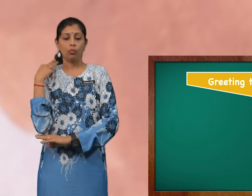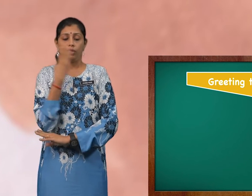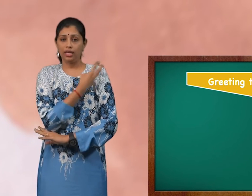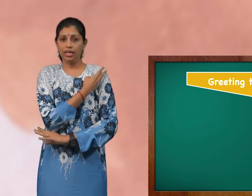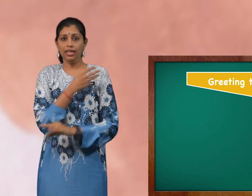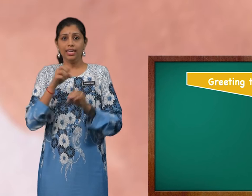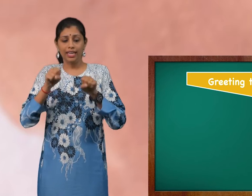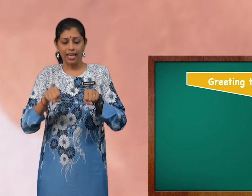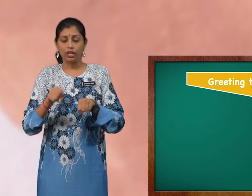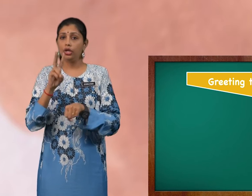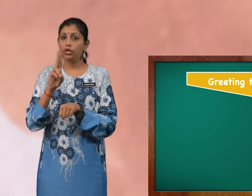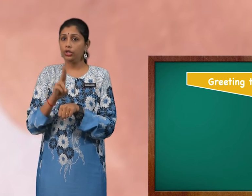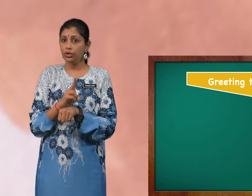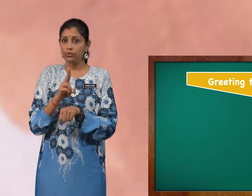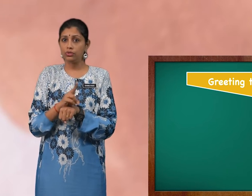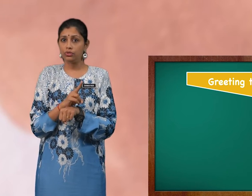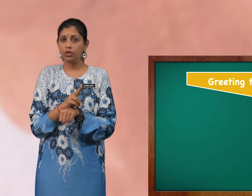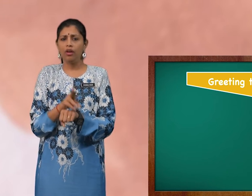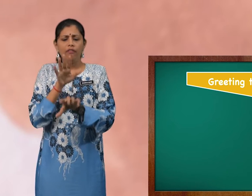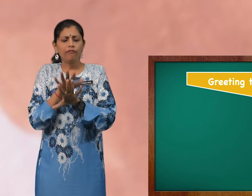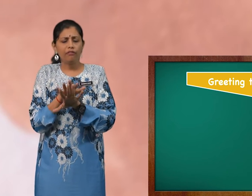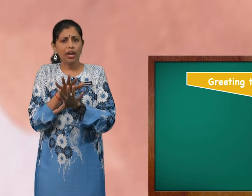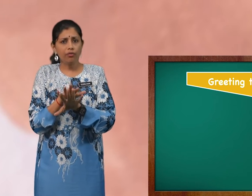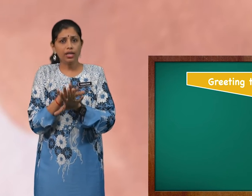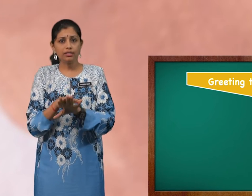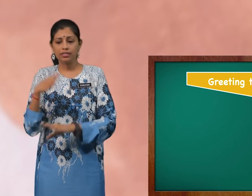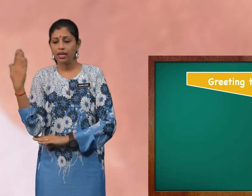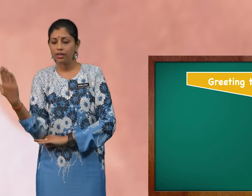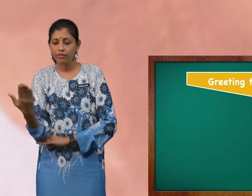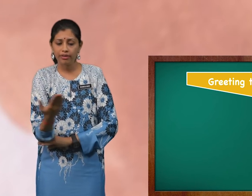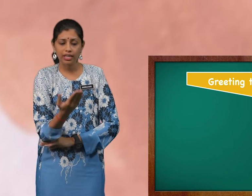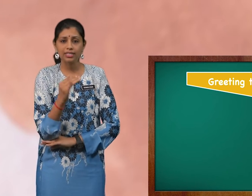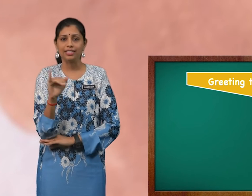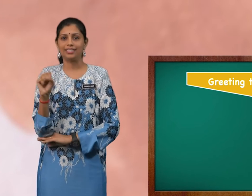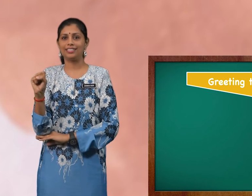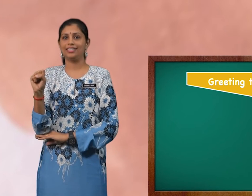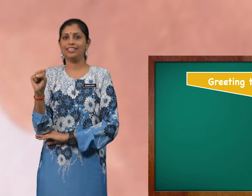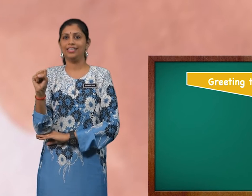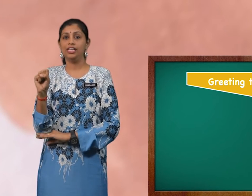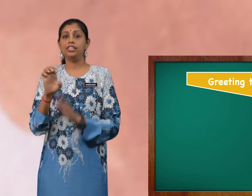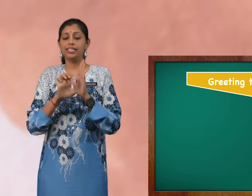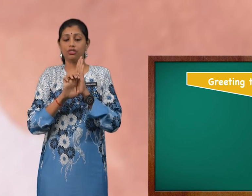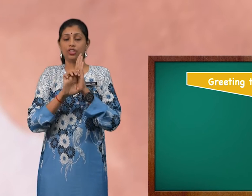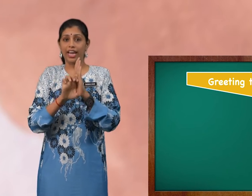We can use various greetings such